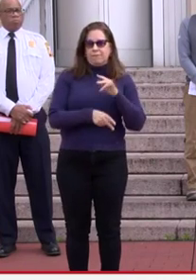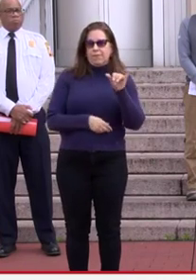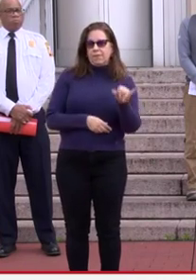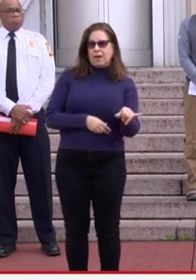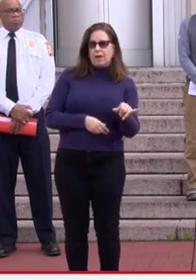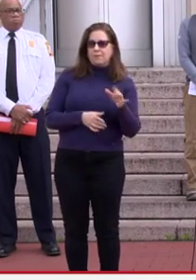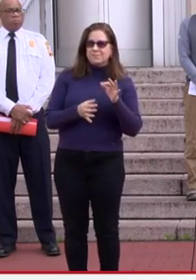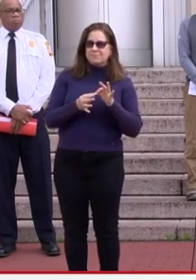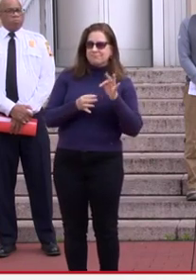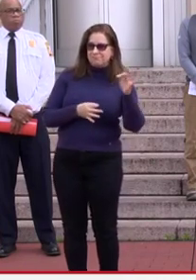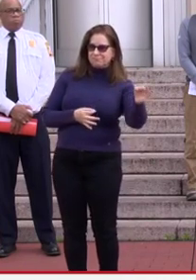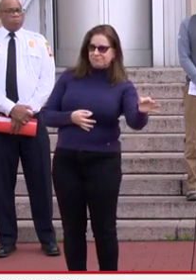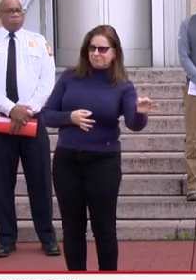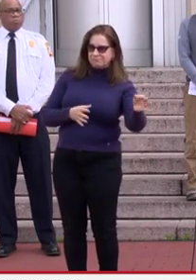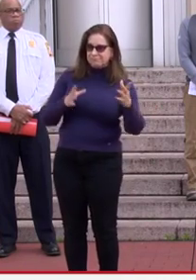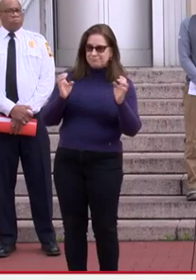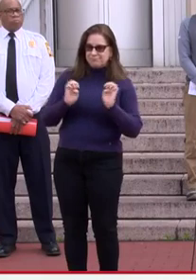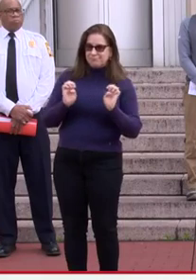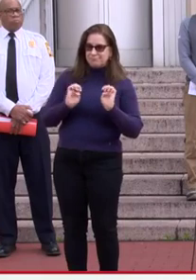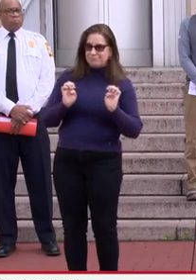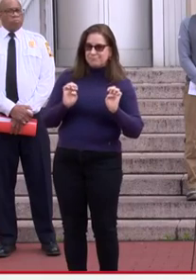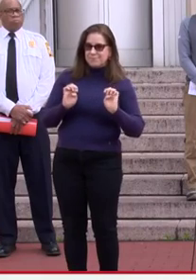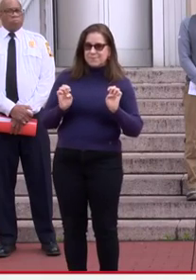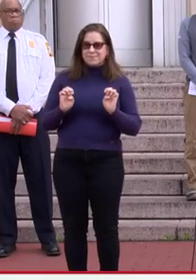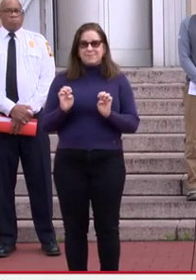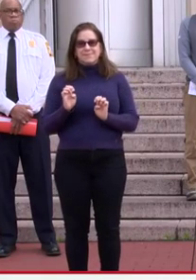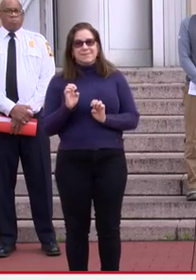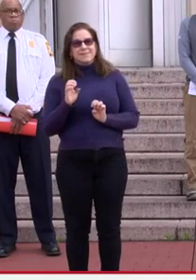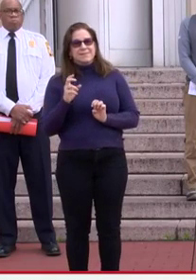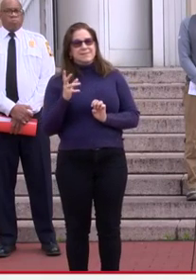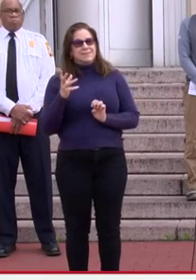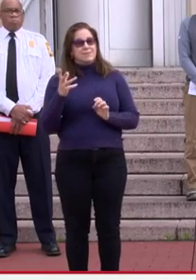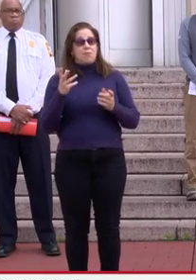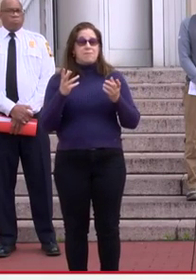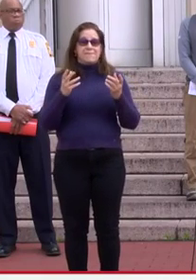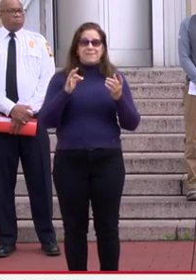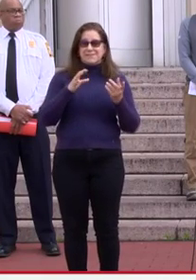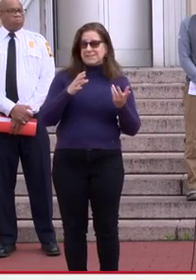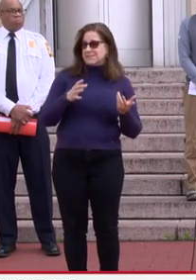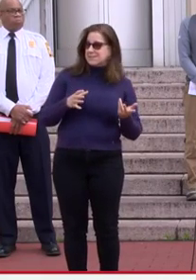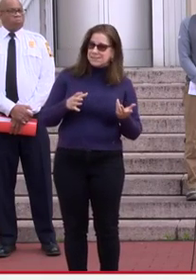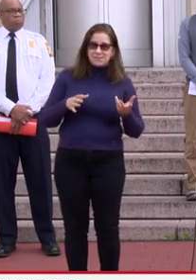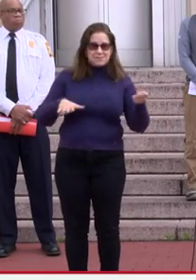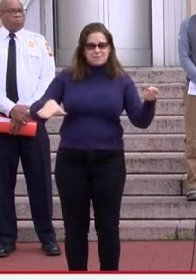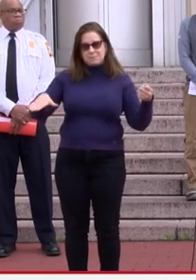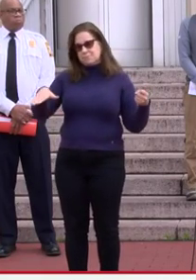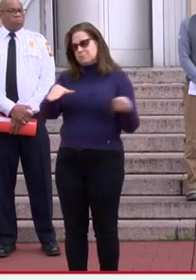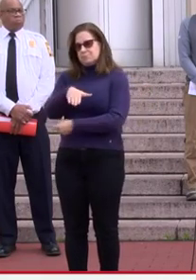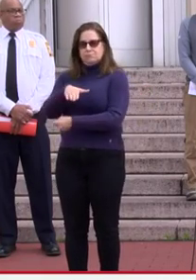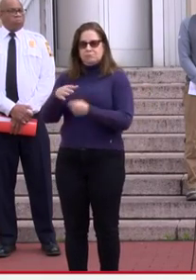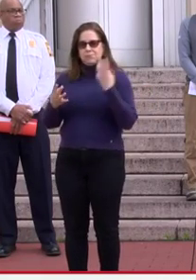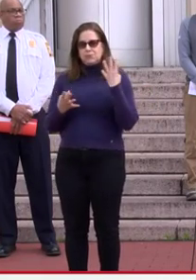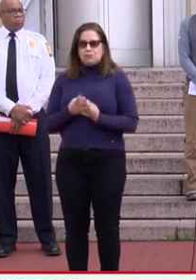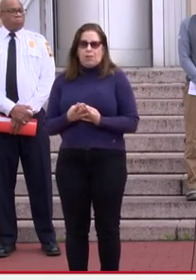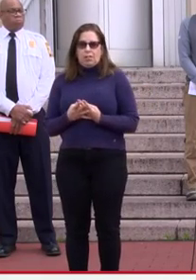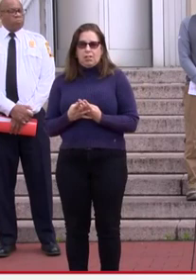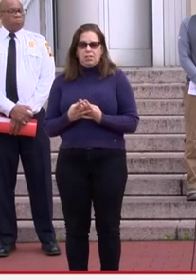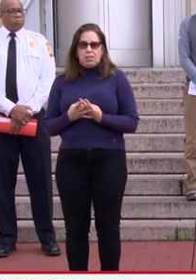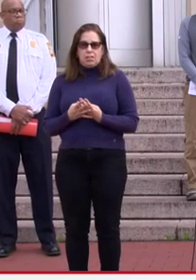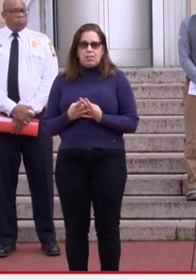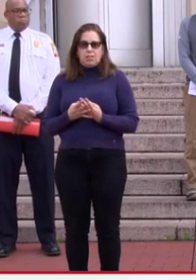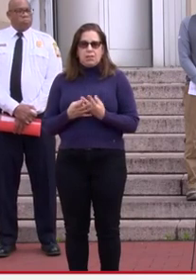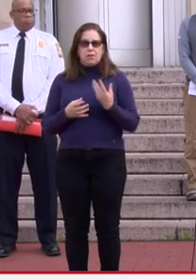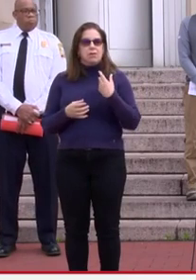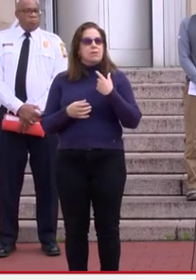still sometimes be required to take individuals into custody to ensure the safety of others in our community. We don't take